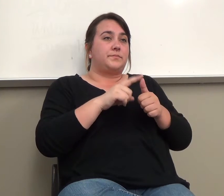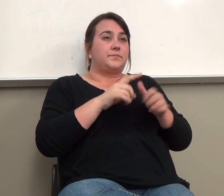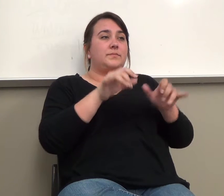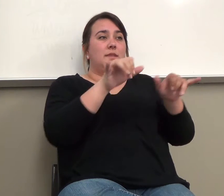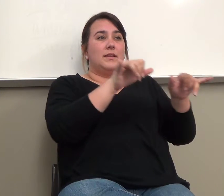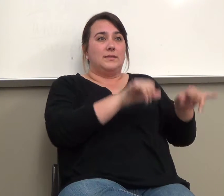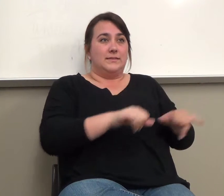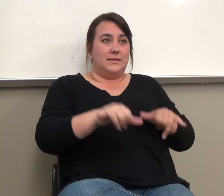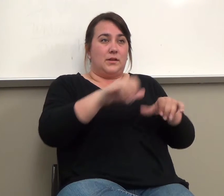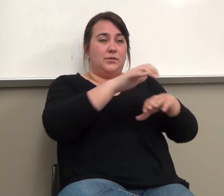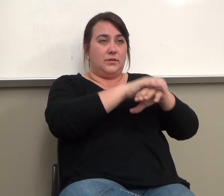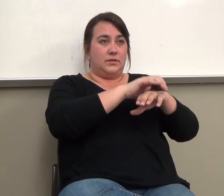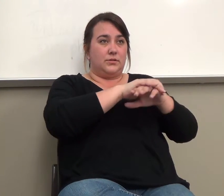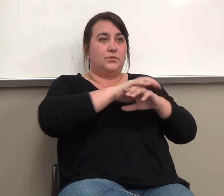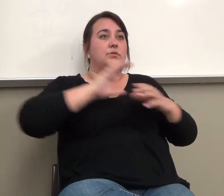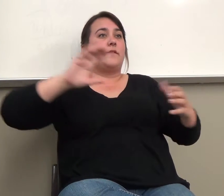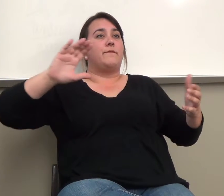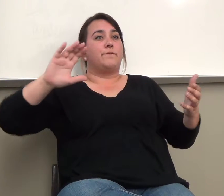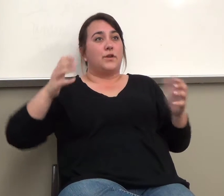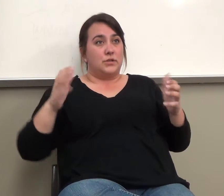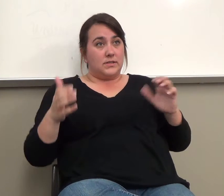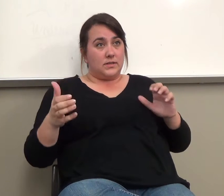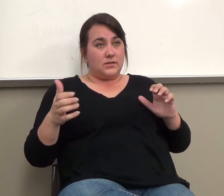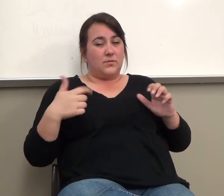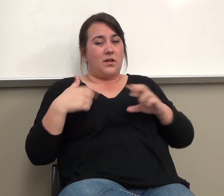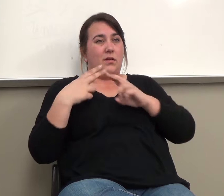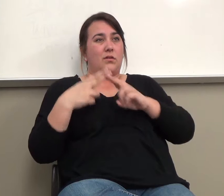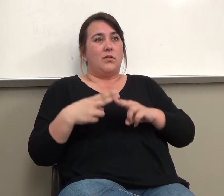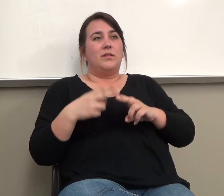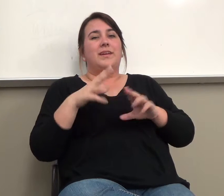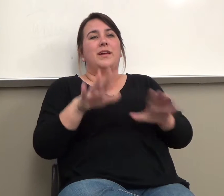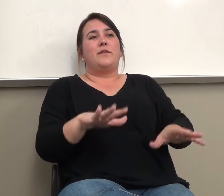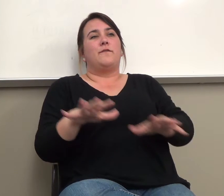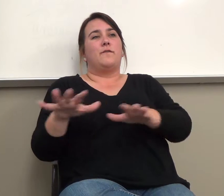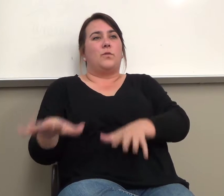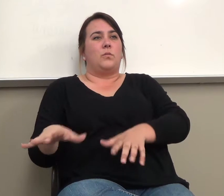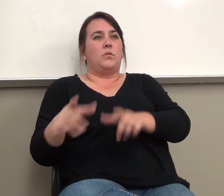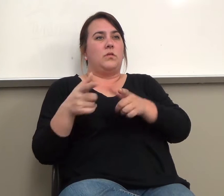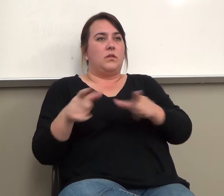versus what I call informal